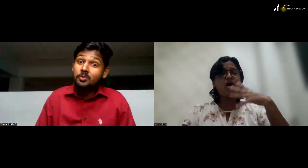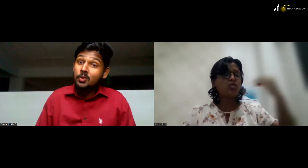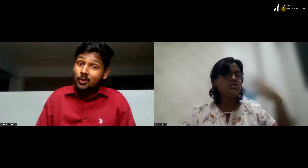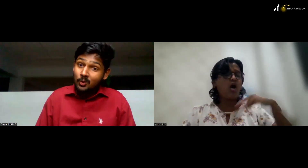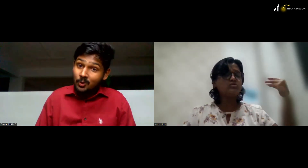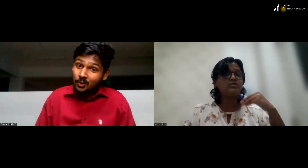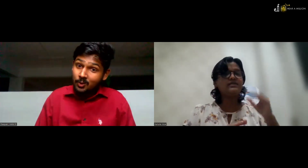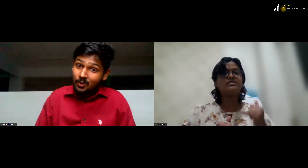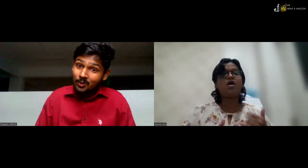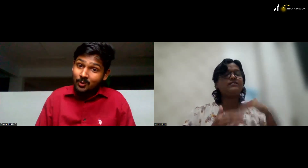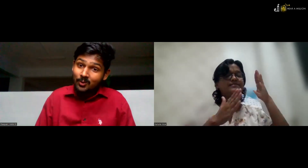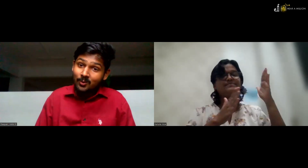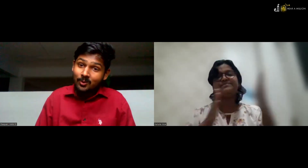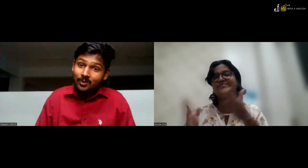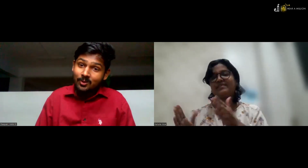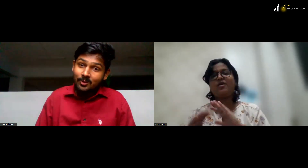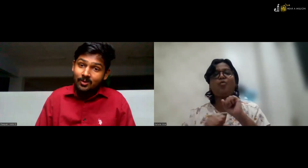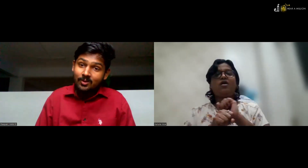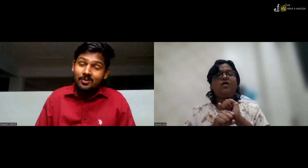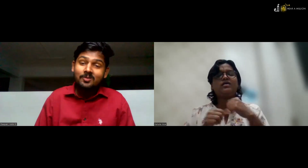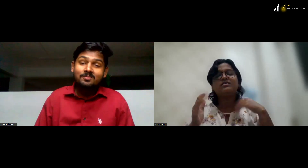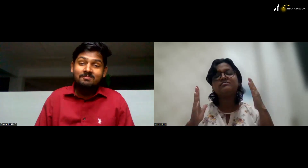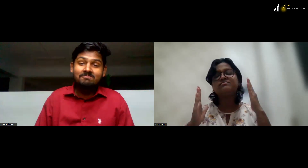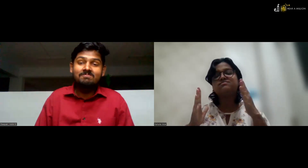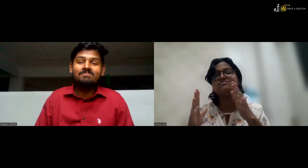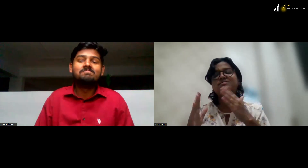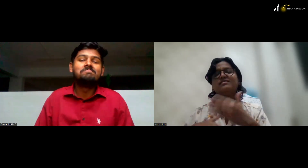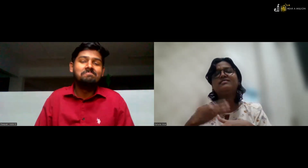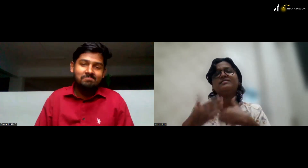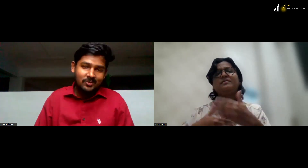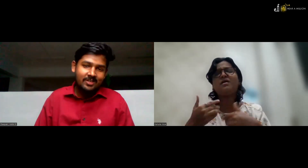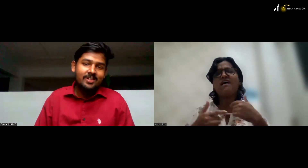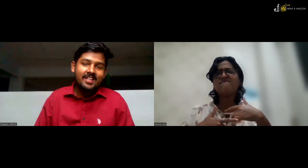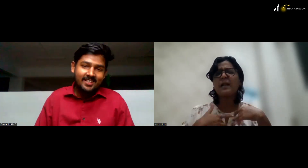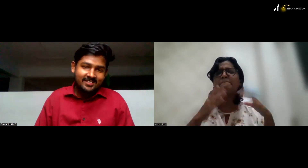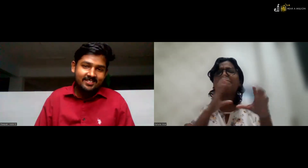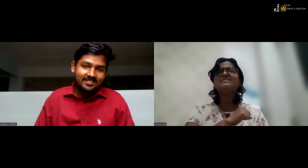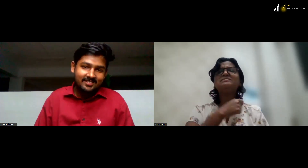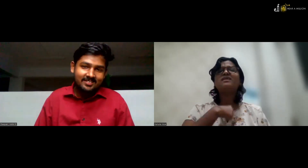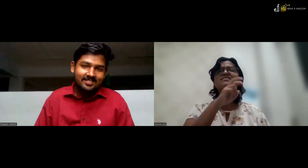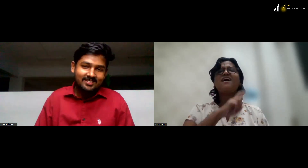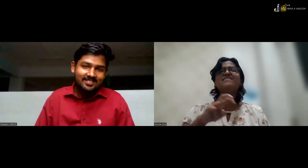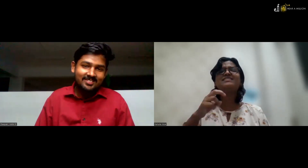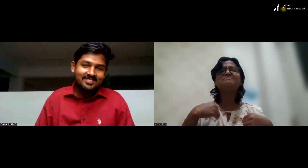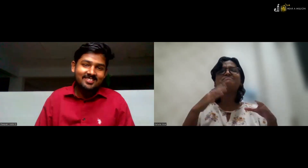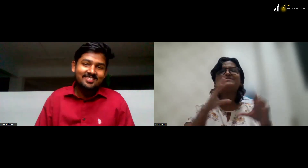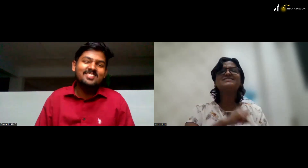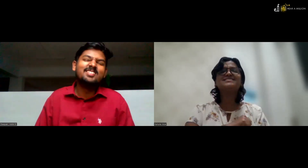So it's been 4 years when I traveled, and now I have shifted my focus to my work.